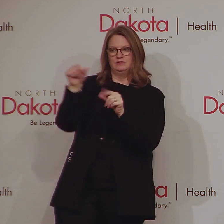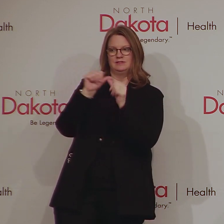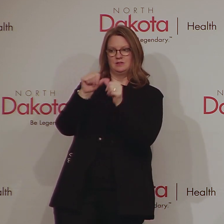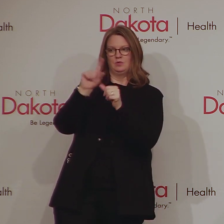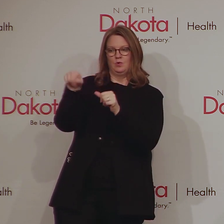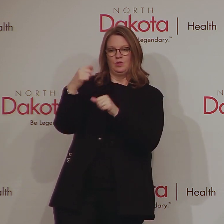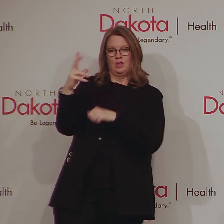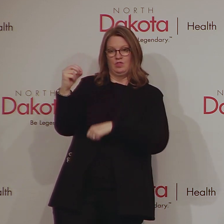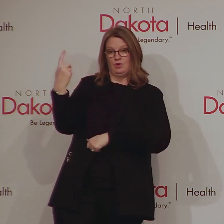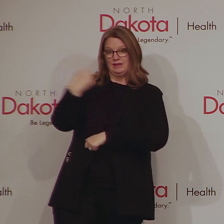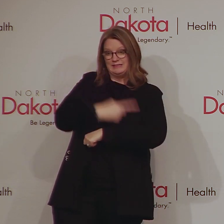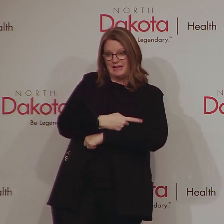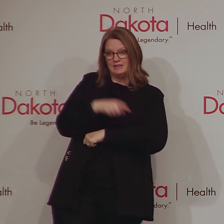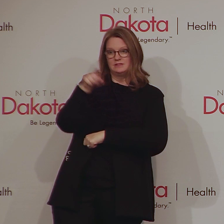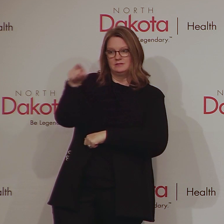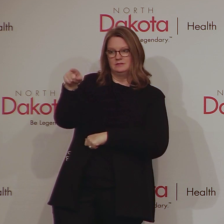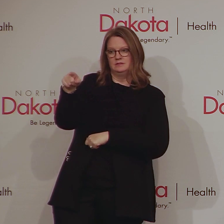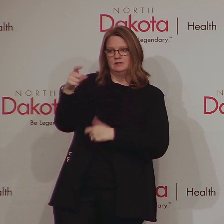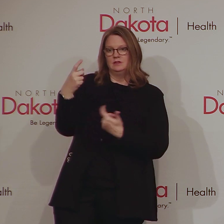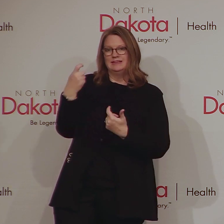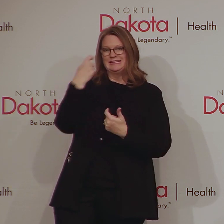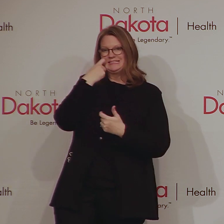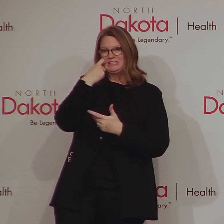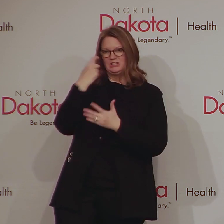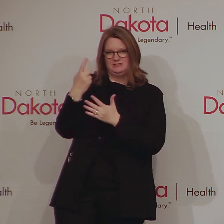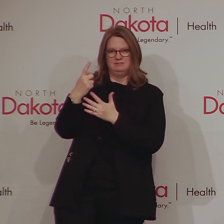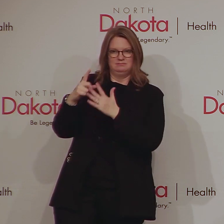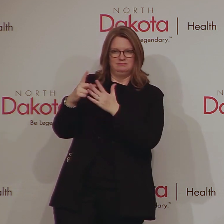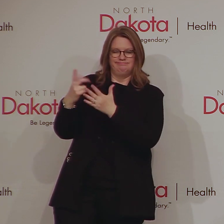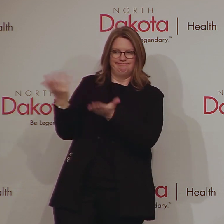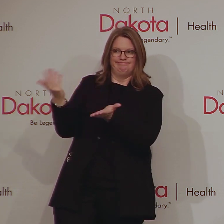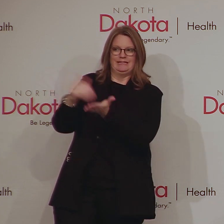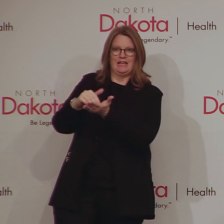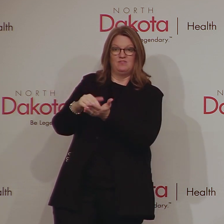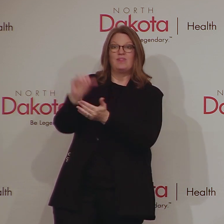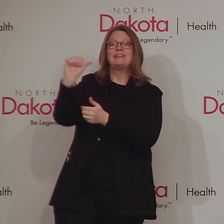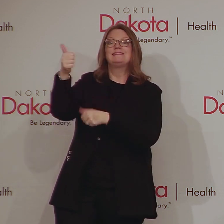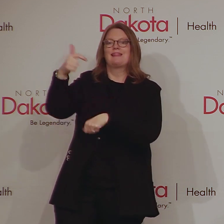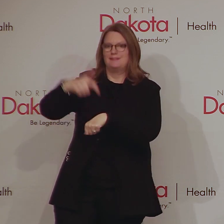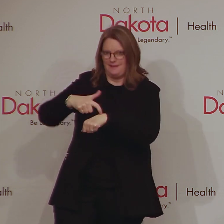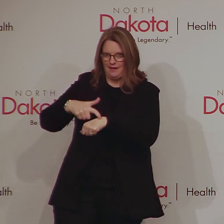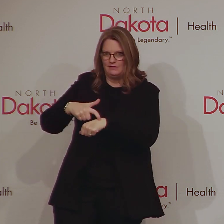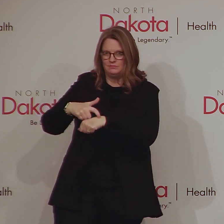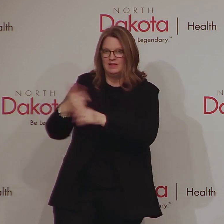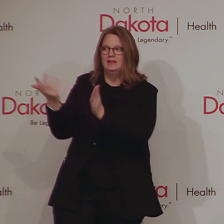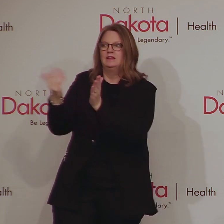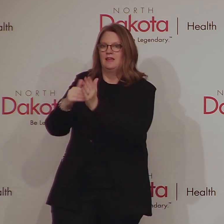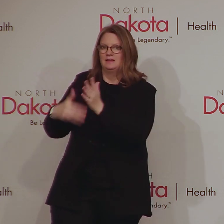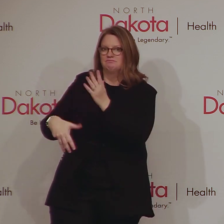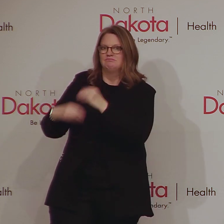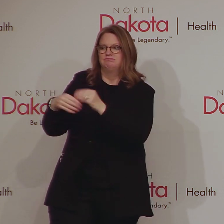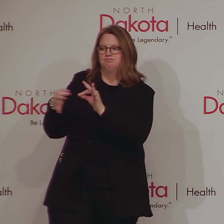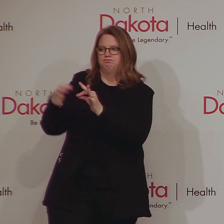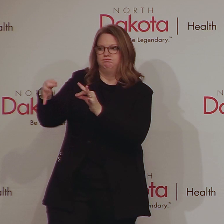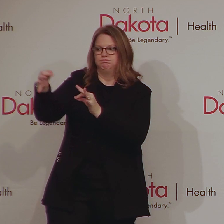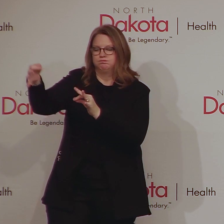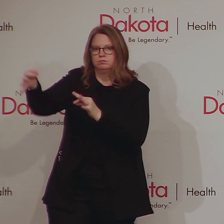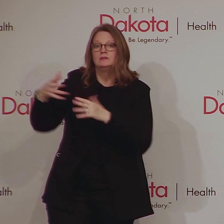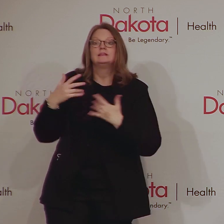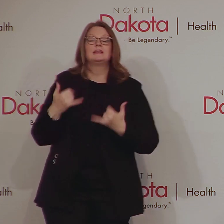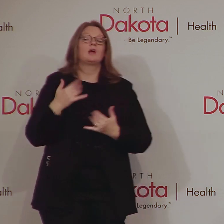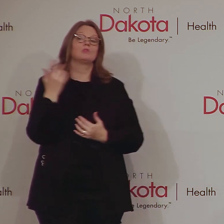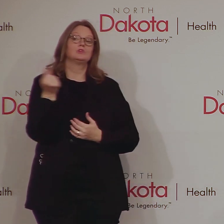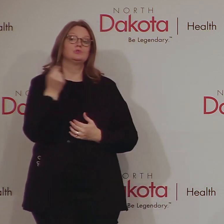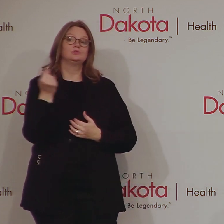only 30 days at a time, he has just renewed theirs for the 10th time. During our call on Tuesday with the White